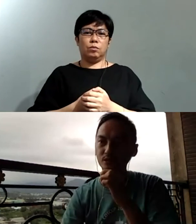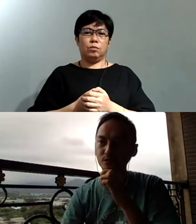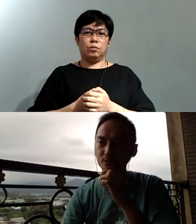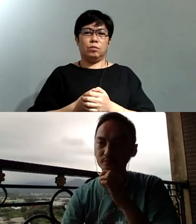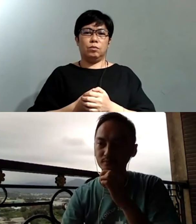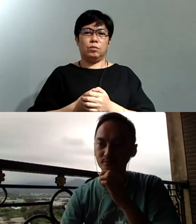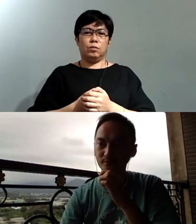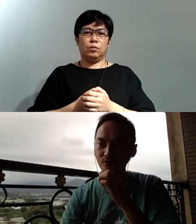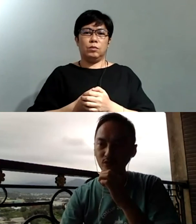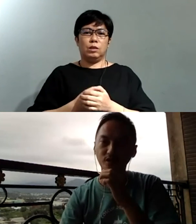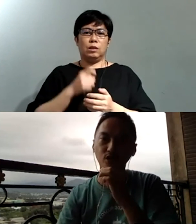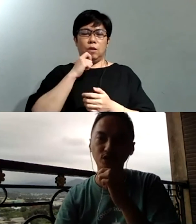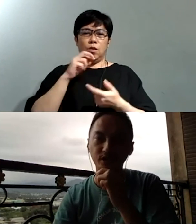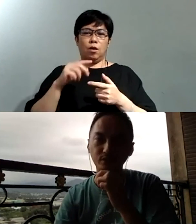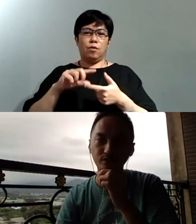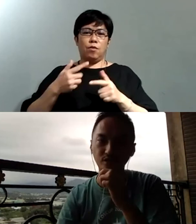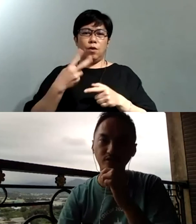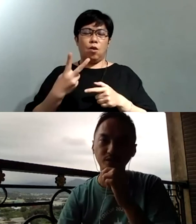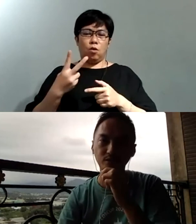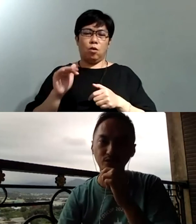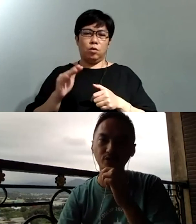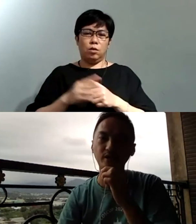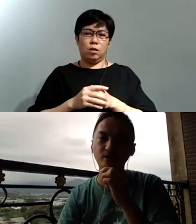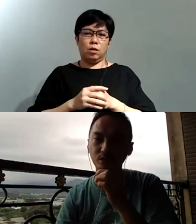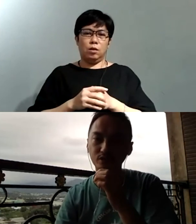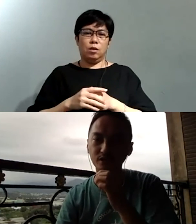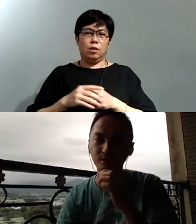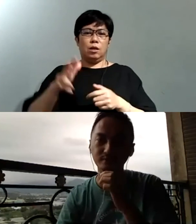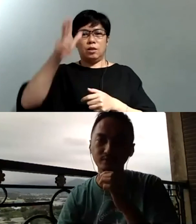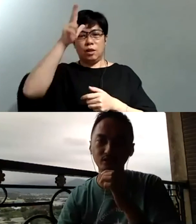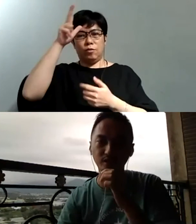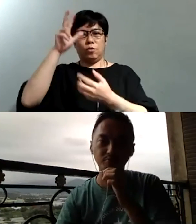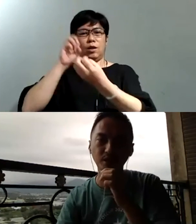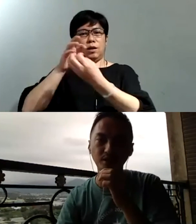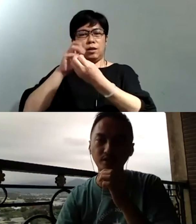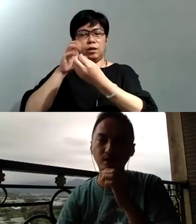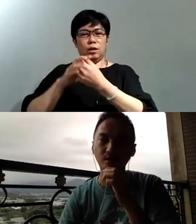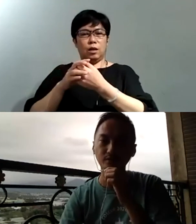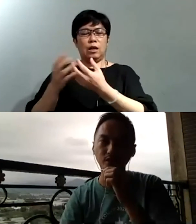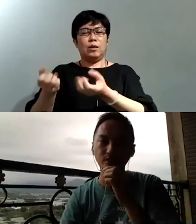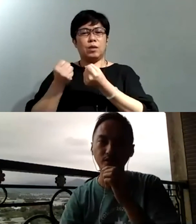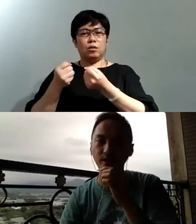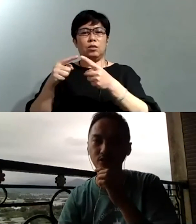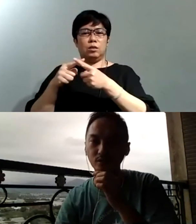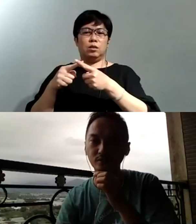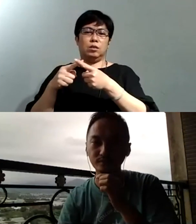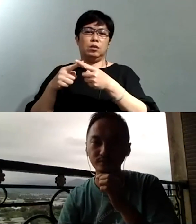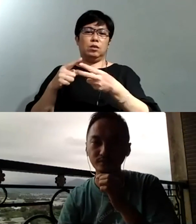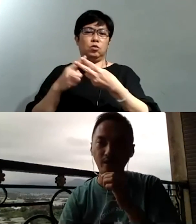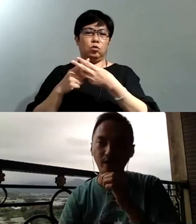be to negotiate with the government to get democracy, say being in the